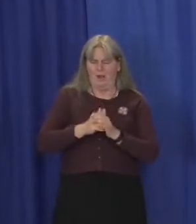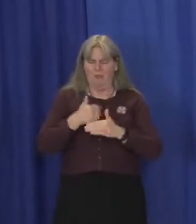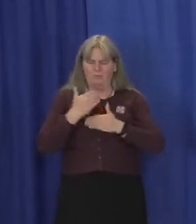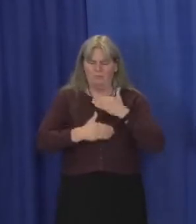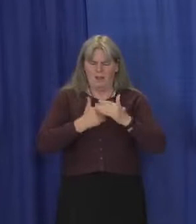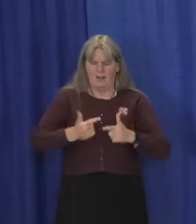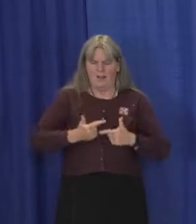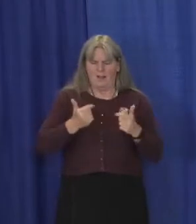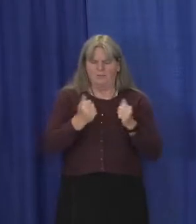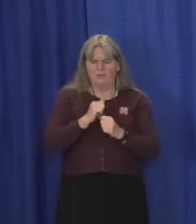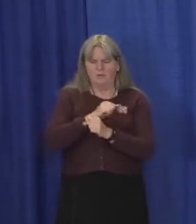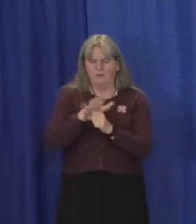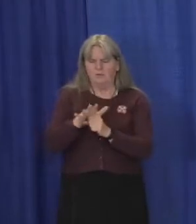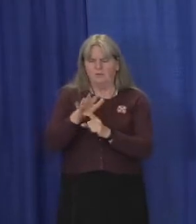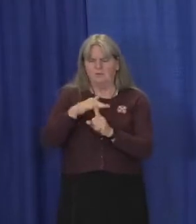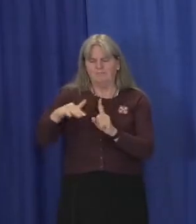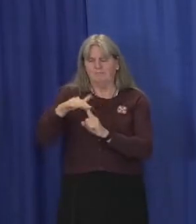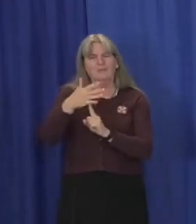life with COVID-19.